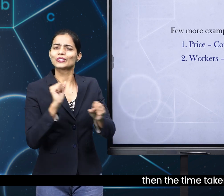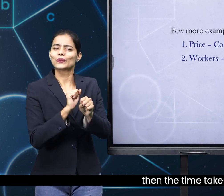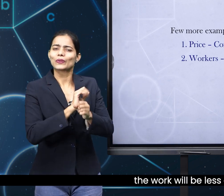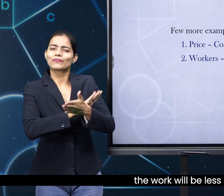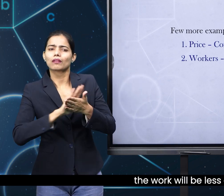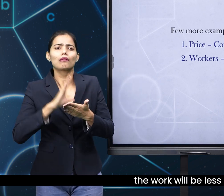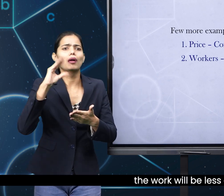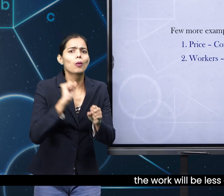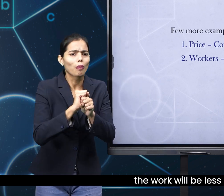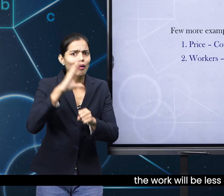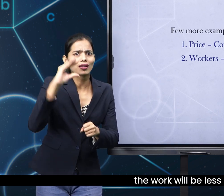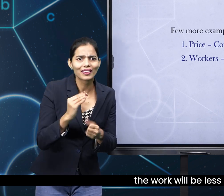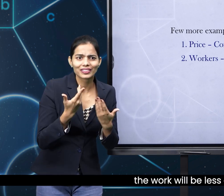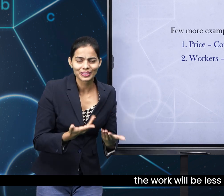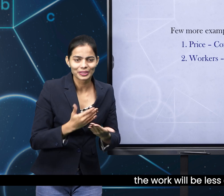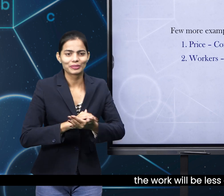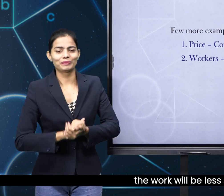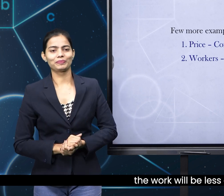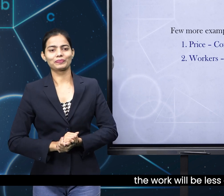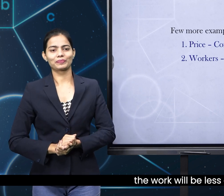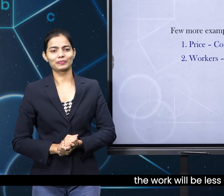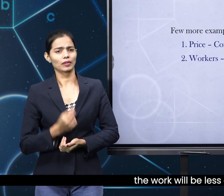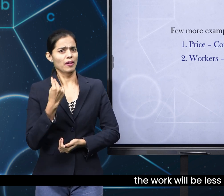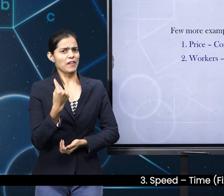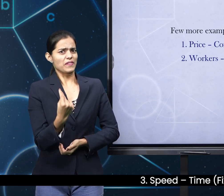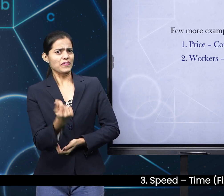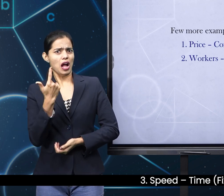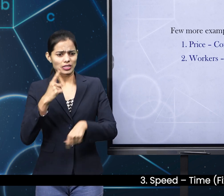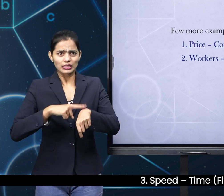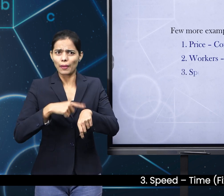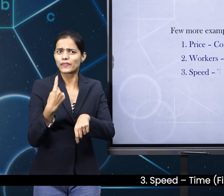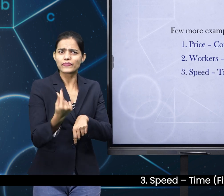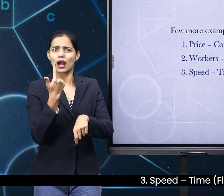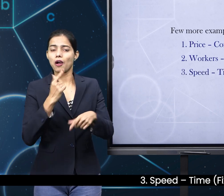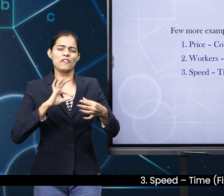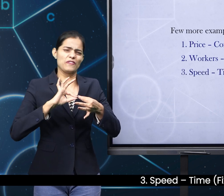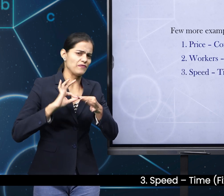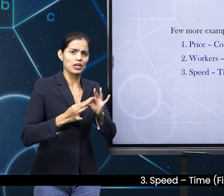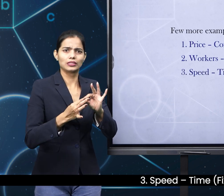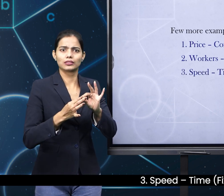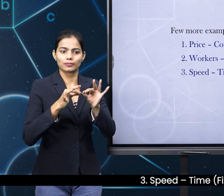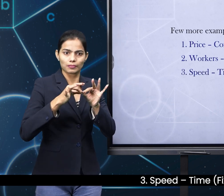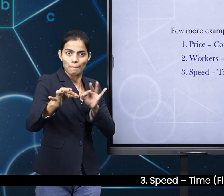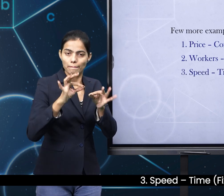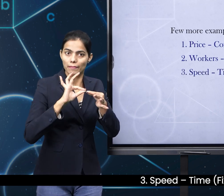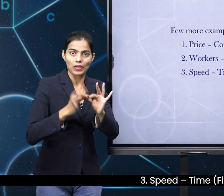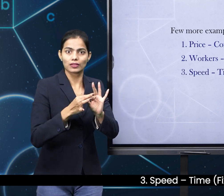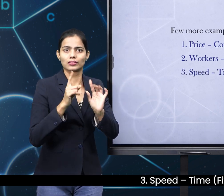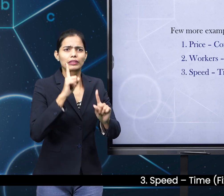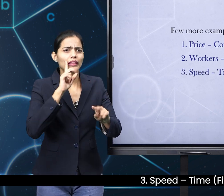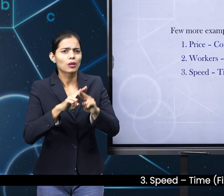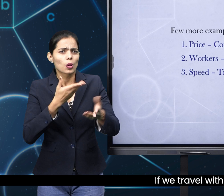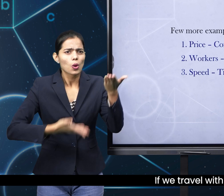to complete the work will be less and vice versa. Number 3, speed time, fixed